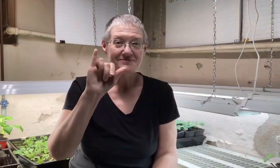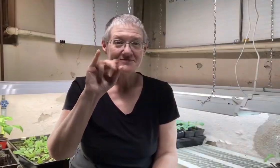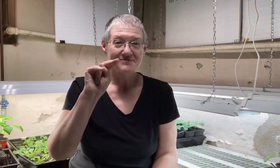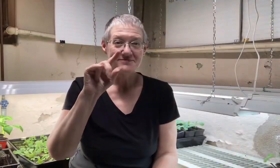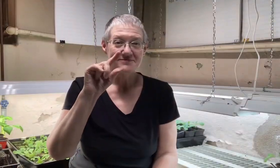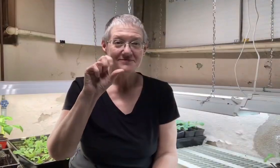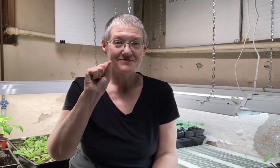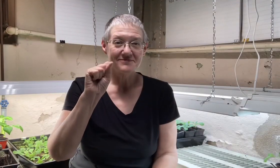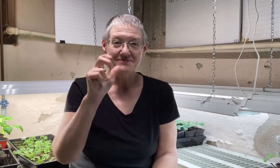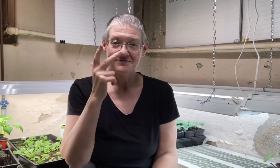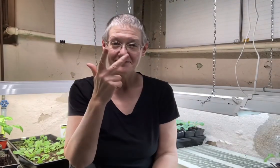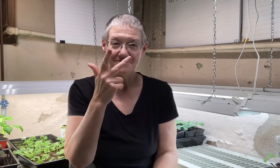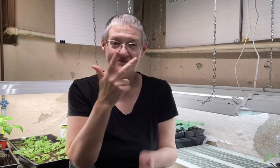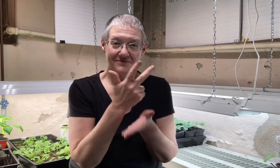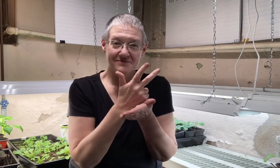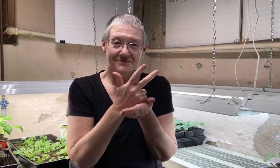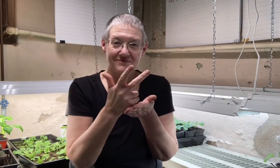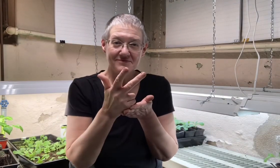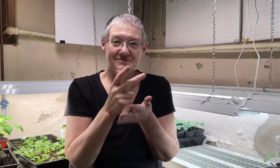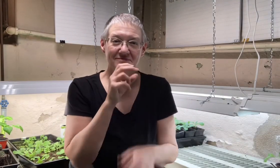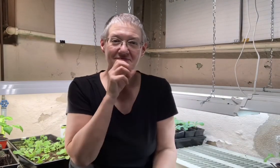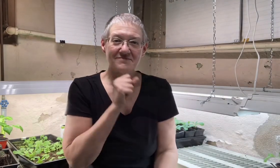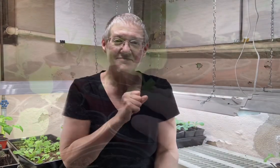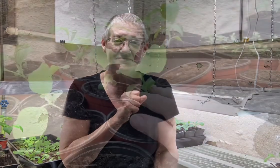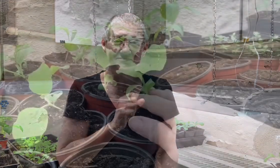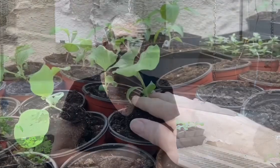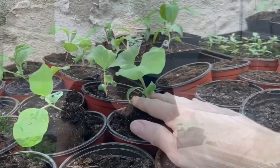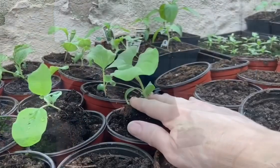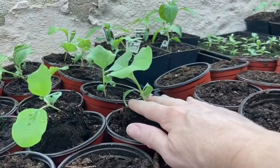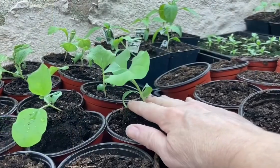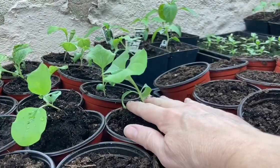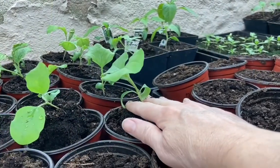So these seedlings are 3 weeks old.